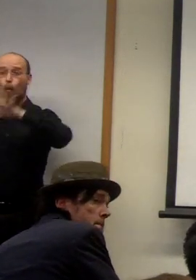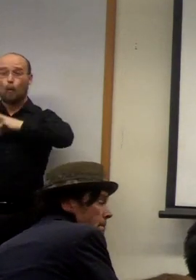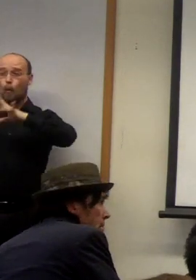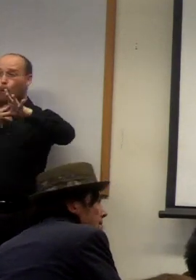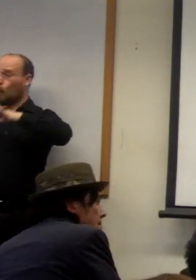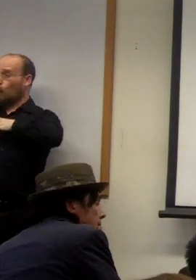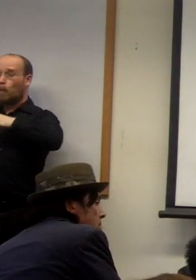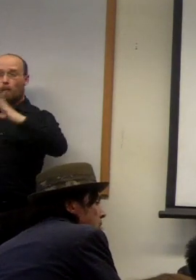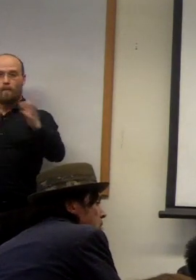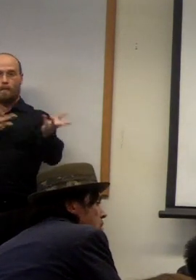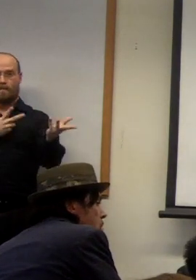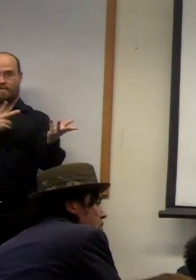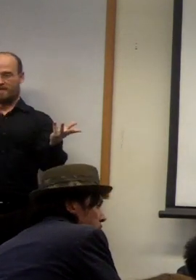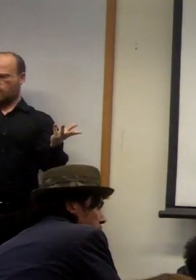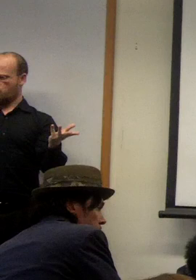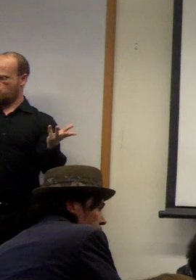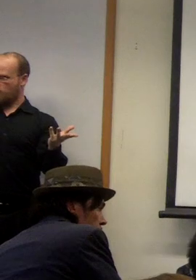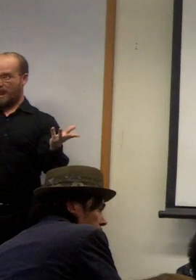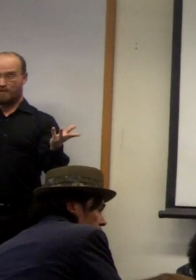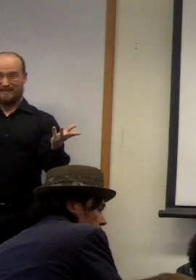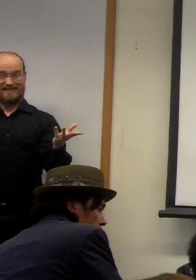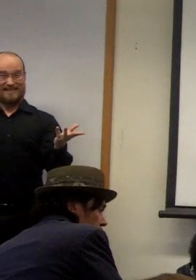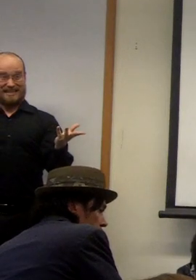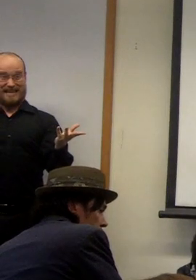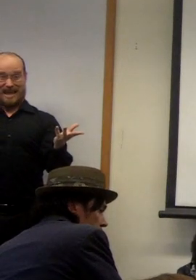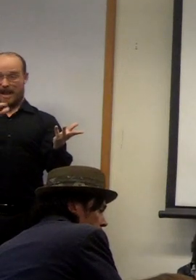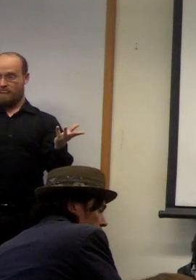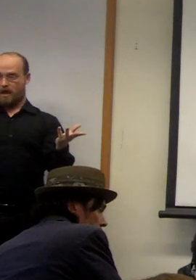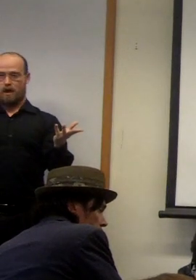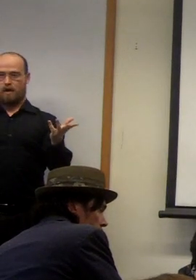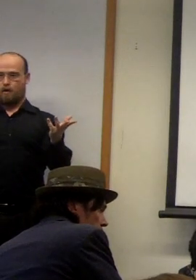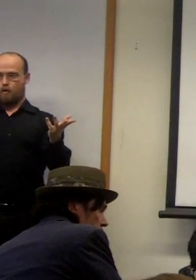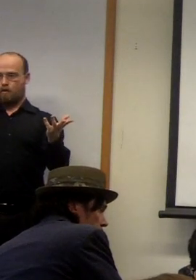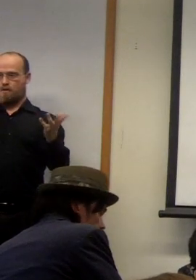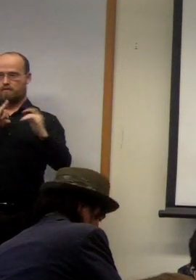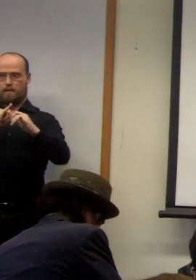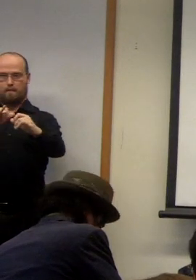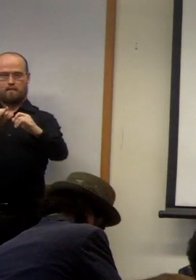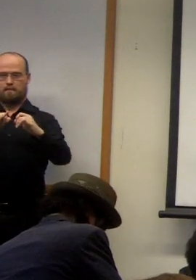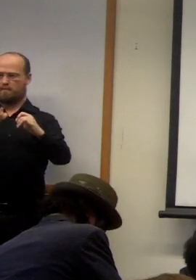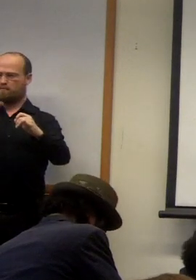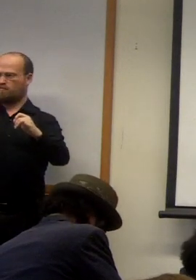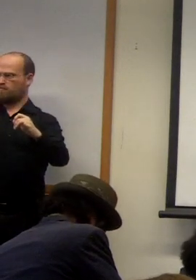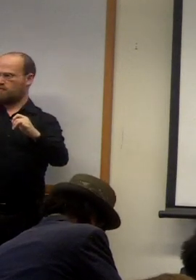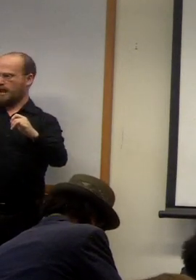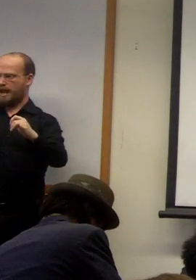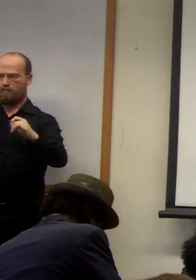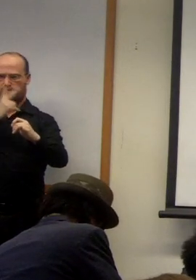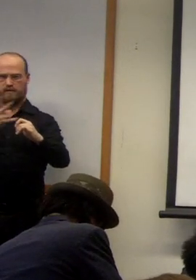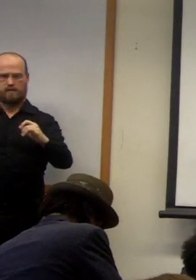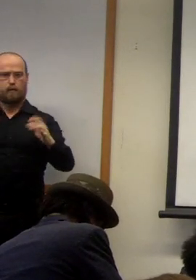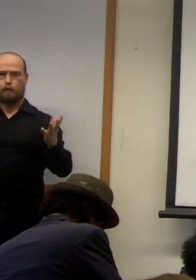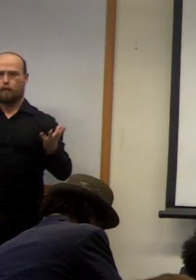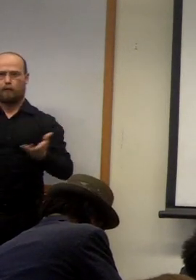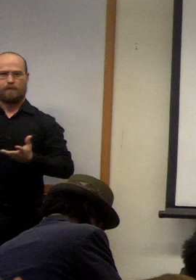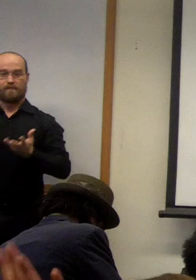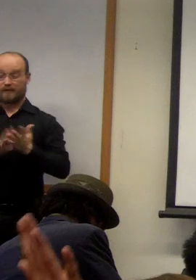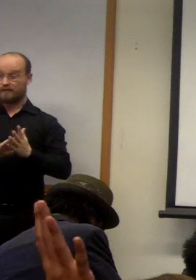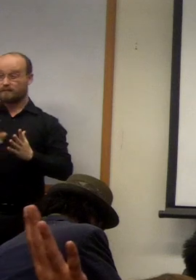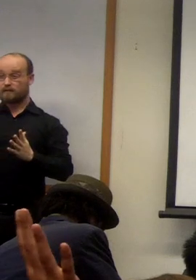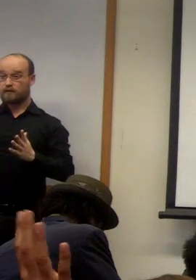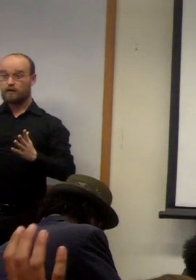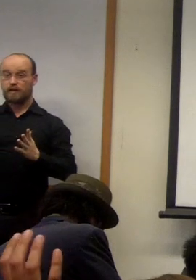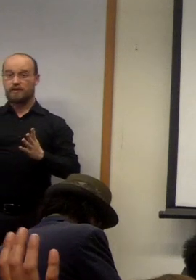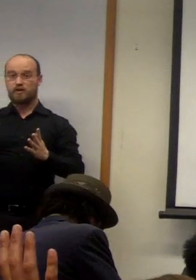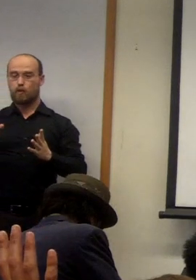I walk around this town and I rarely see anything it feels that looks like me, right? Mm-hmm. Anything that looks like me, anyone that looks like me. What do you think that causes in a person,